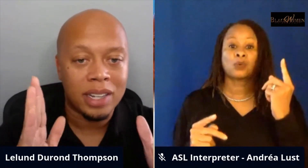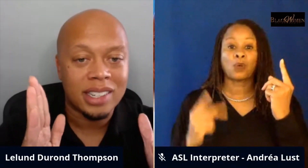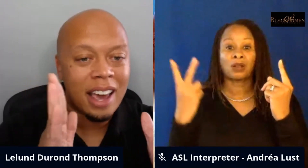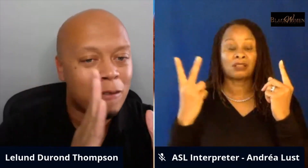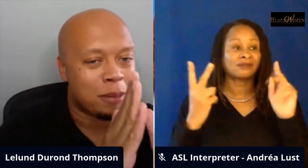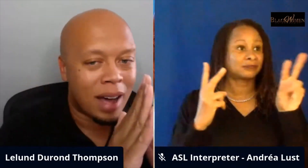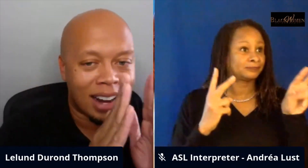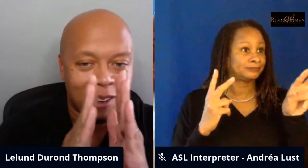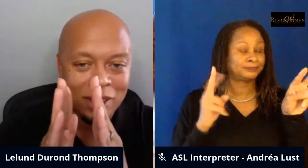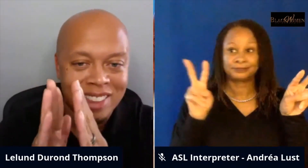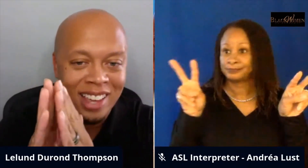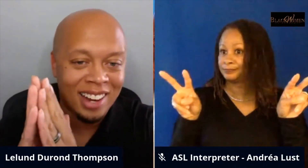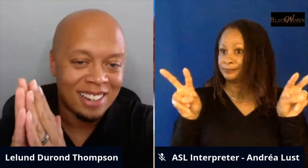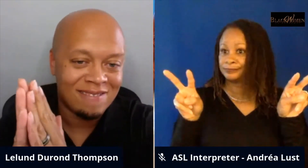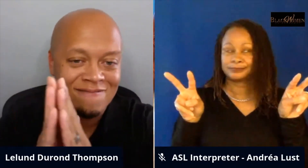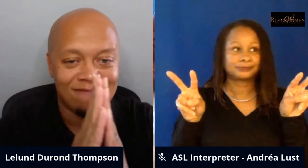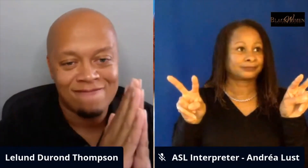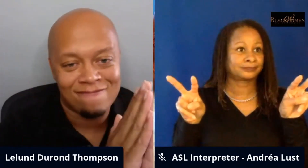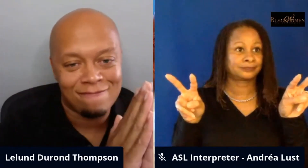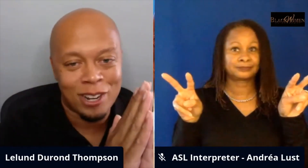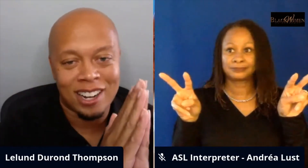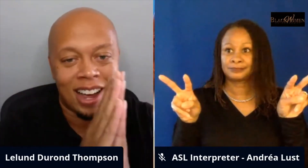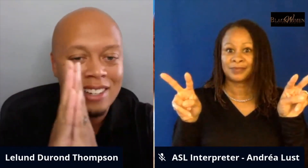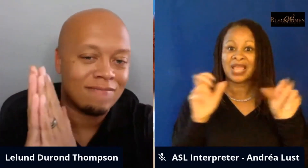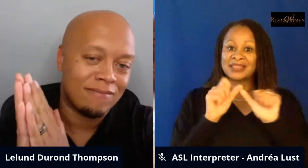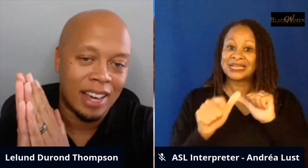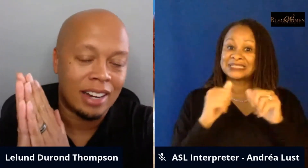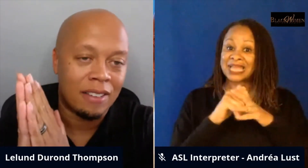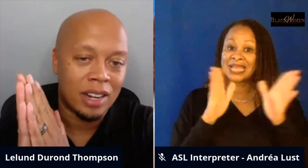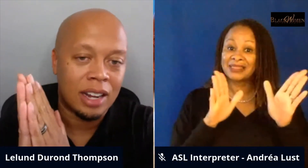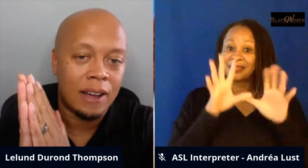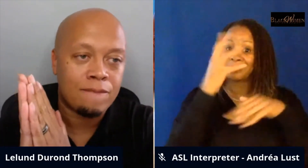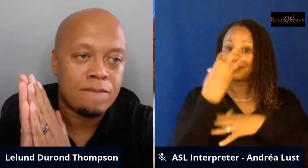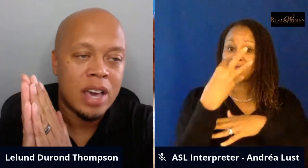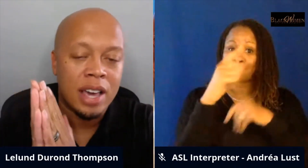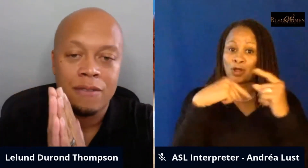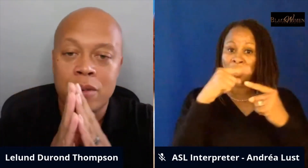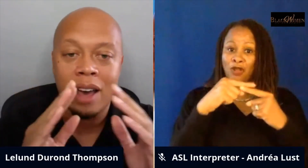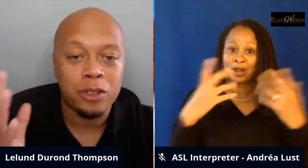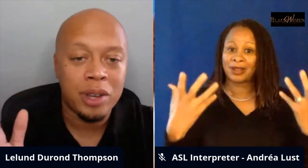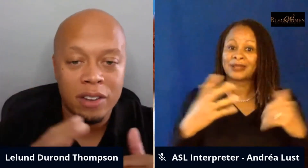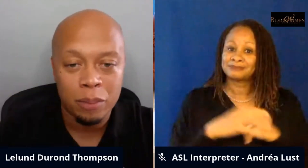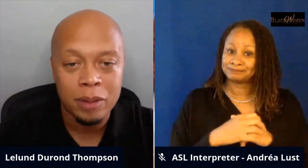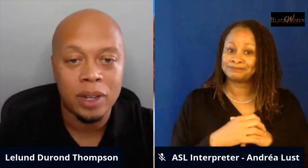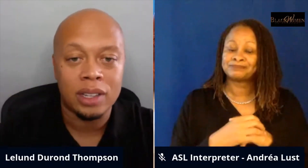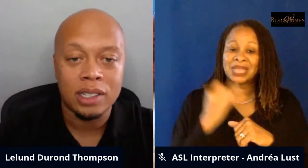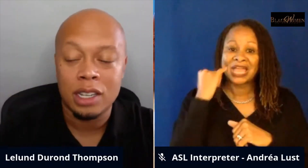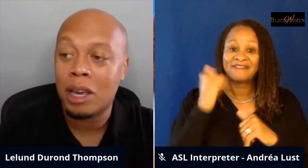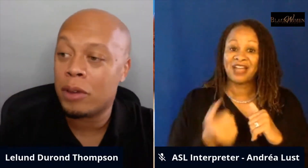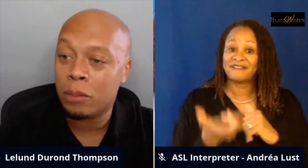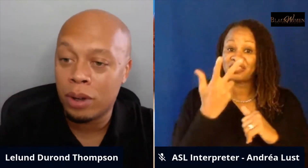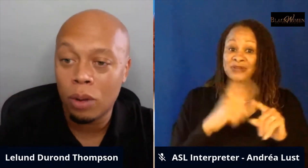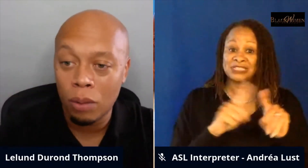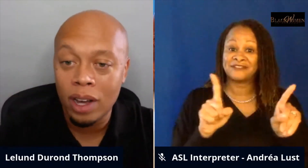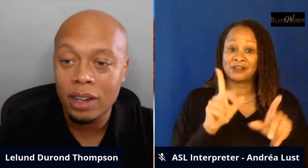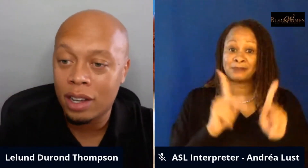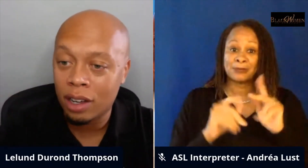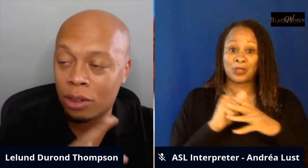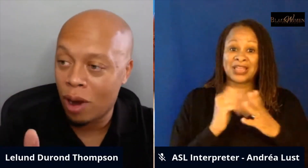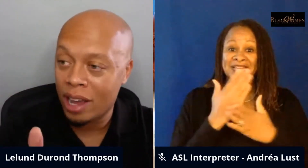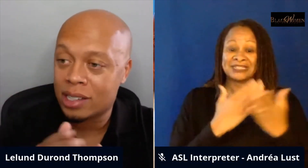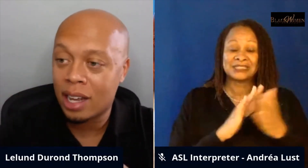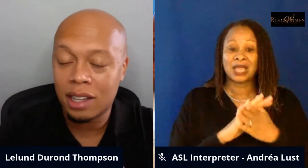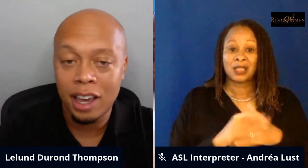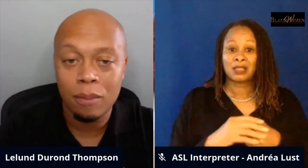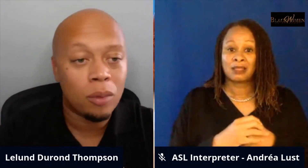o'clock, place everybody within 1 o'clock and 11 o'clock. If you have 3 different people in the scene, maybe you put 1 on